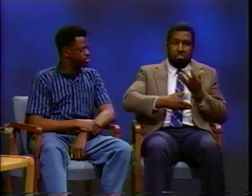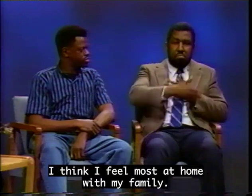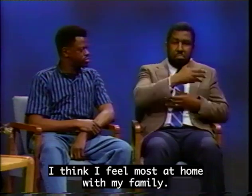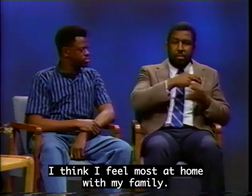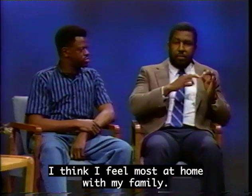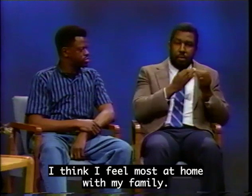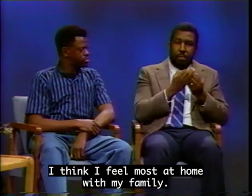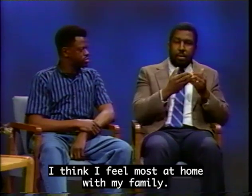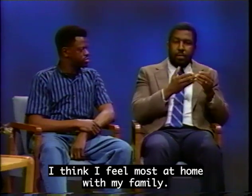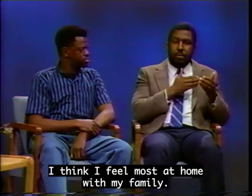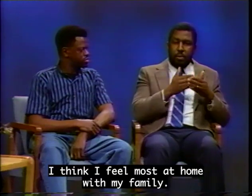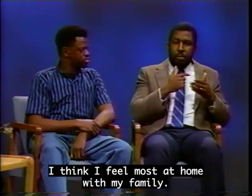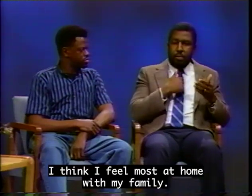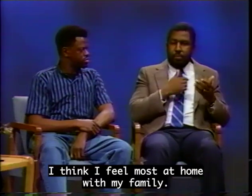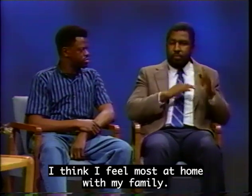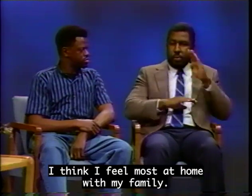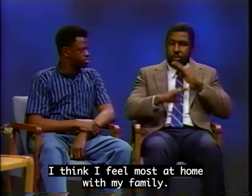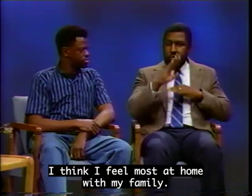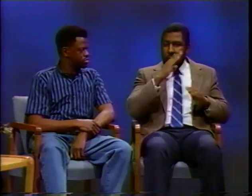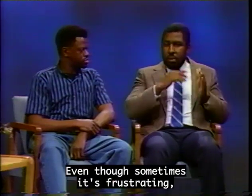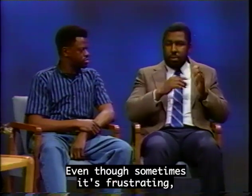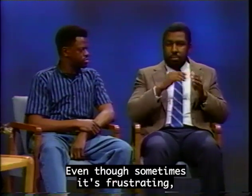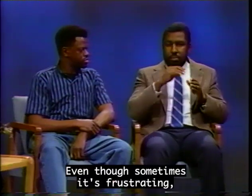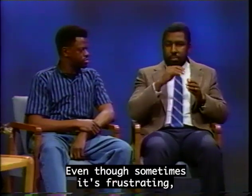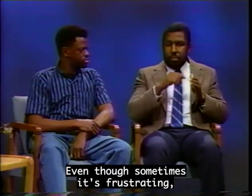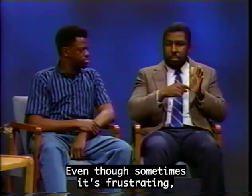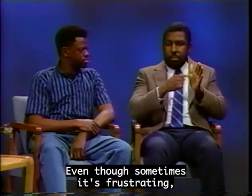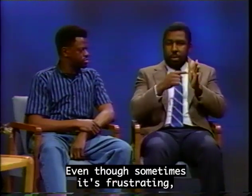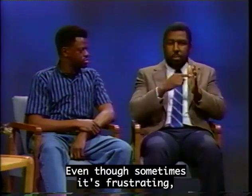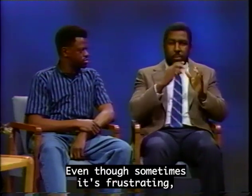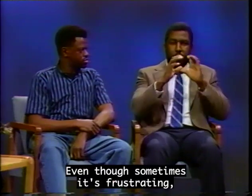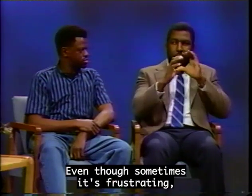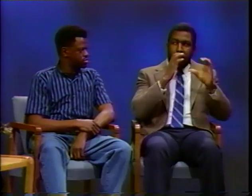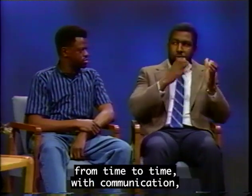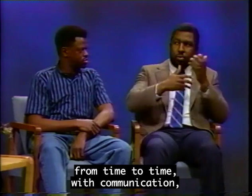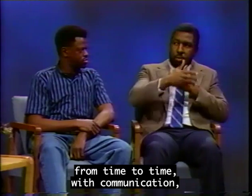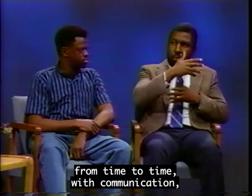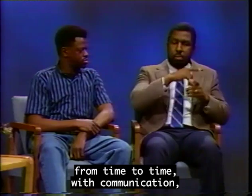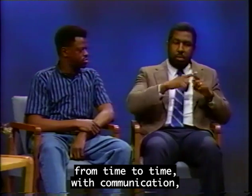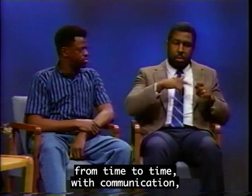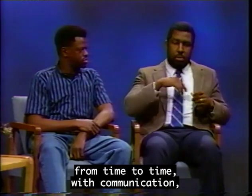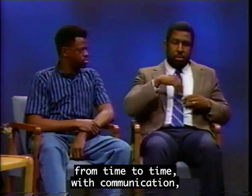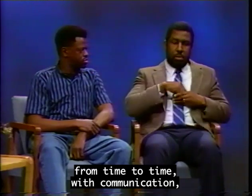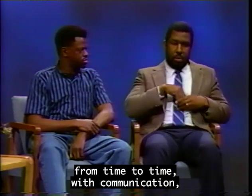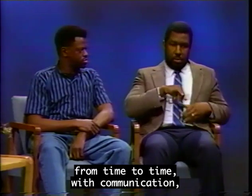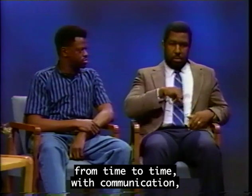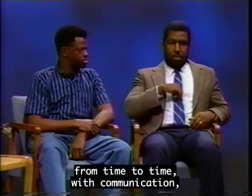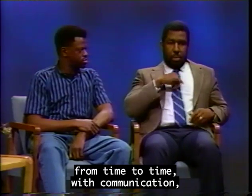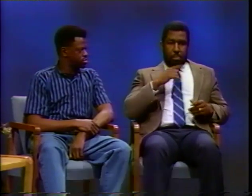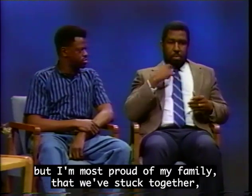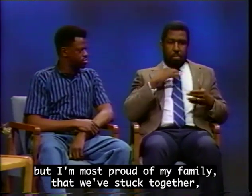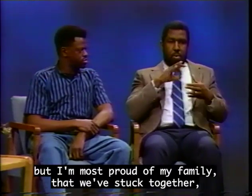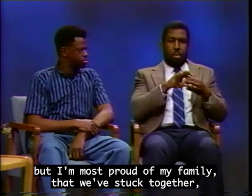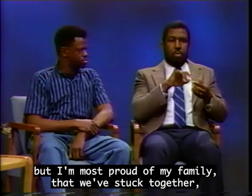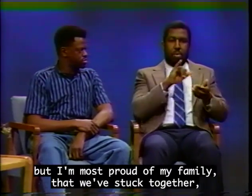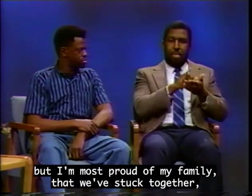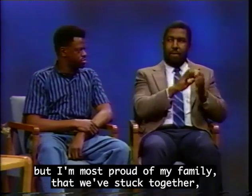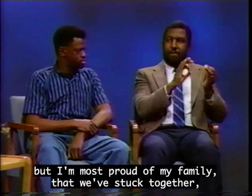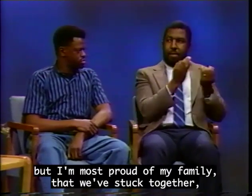I think I feel most at home with my family, even though sometimes it's frustrating from time to time with communication. But I'm most